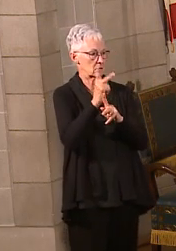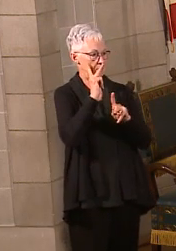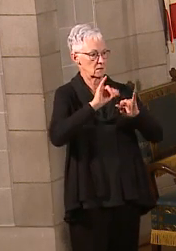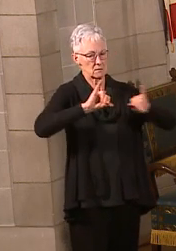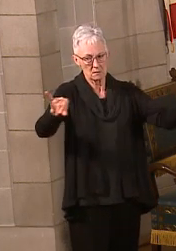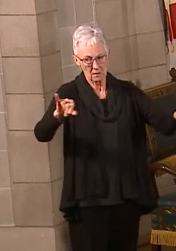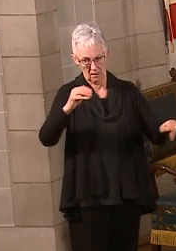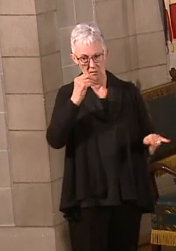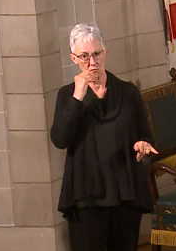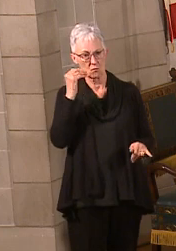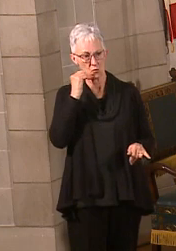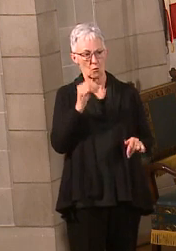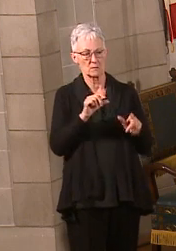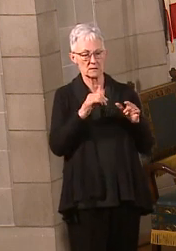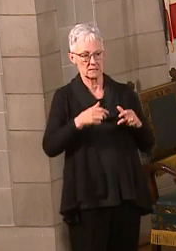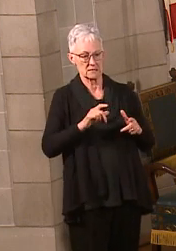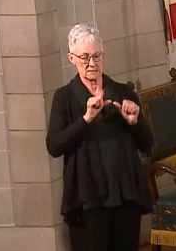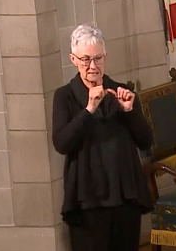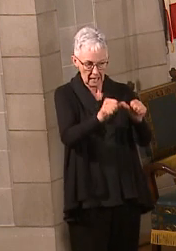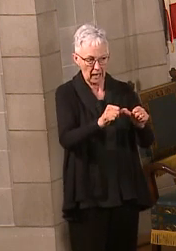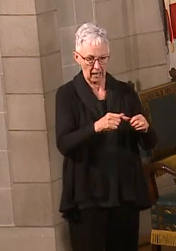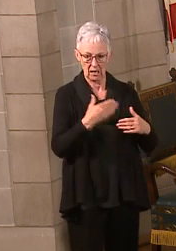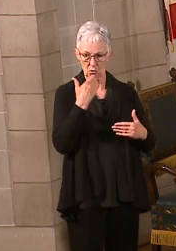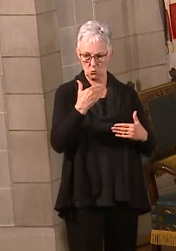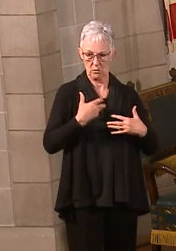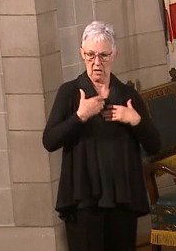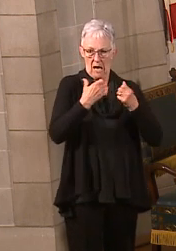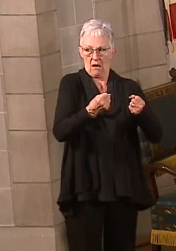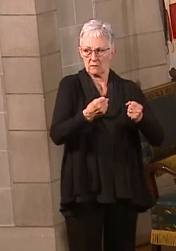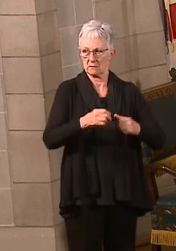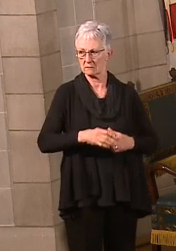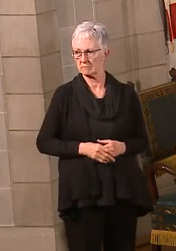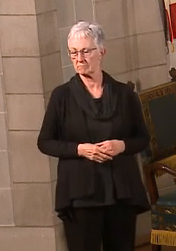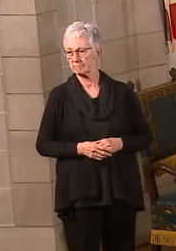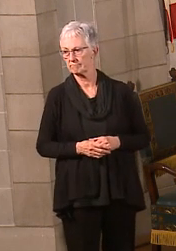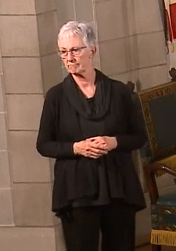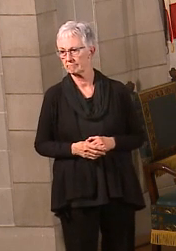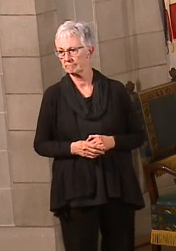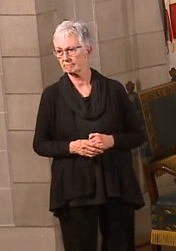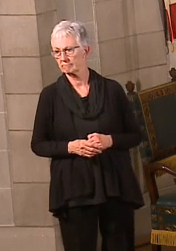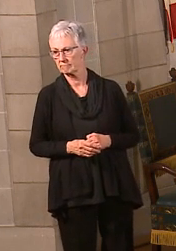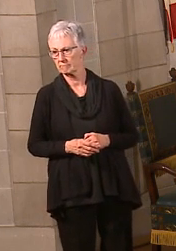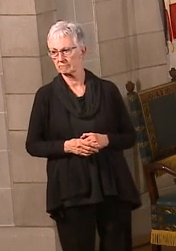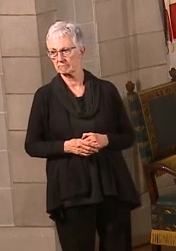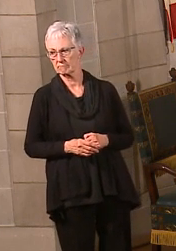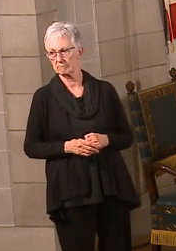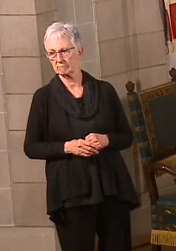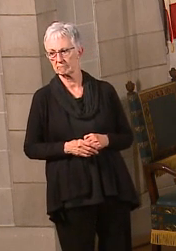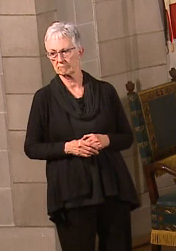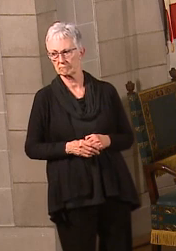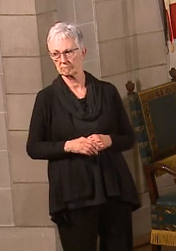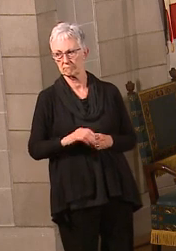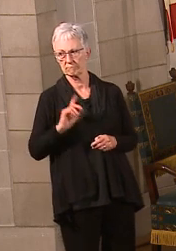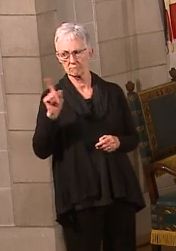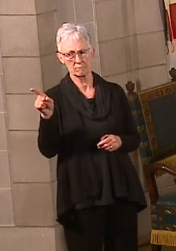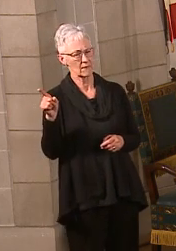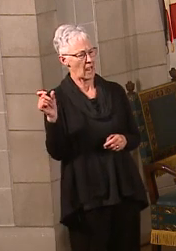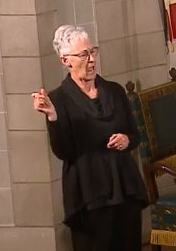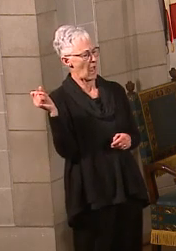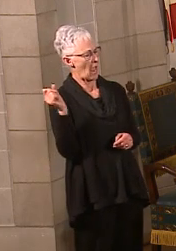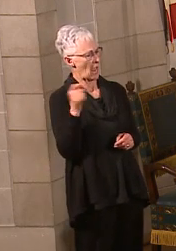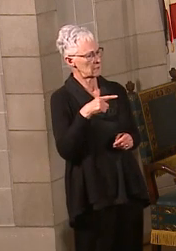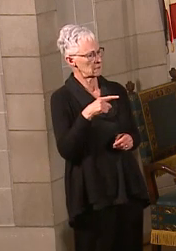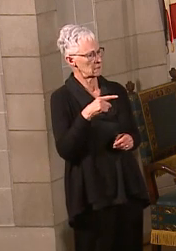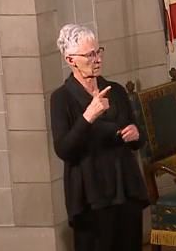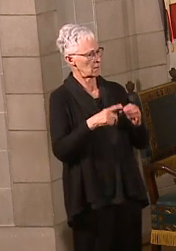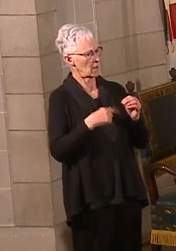Final question from submitted questions is, are gyms and fitness centers under the new DHM? And this is also from KPTM. So with